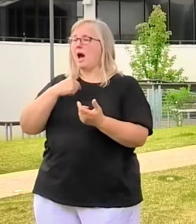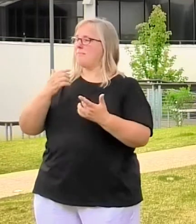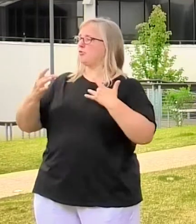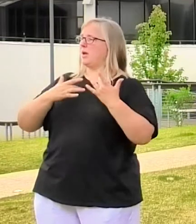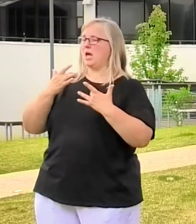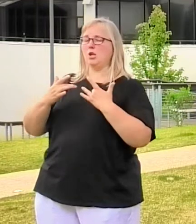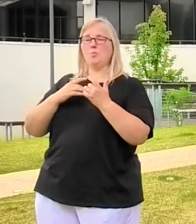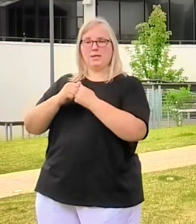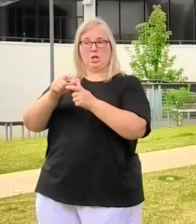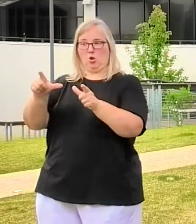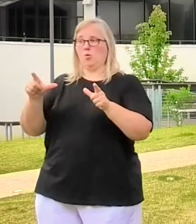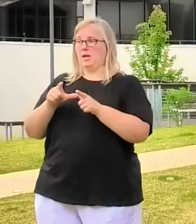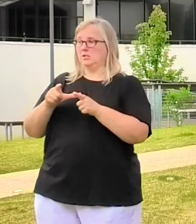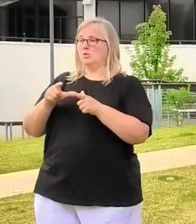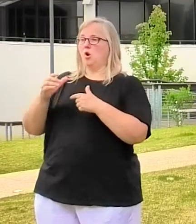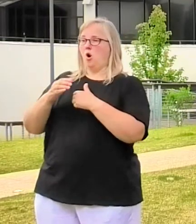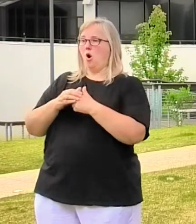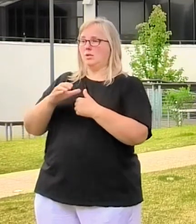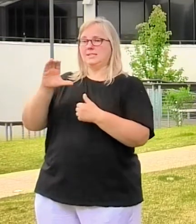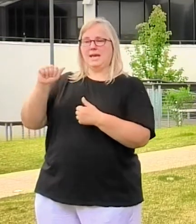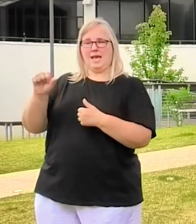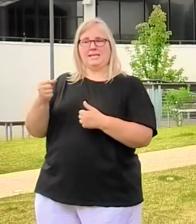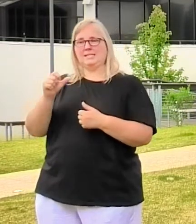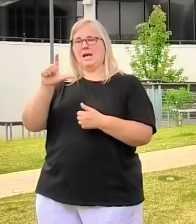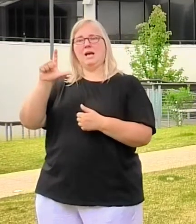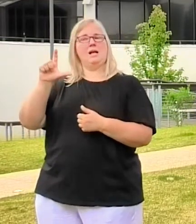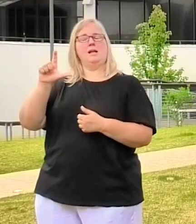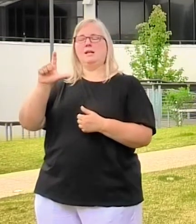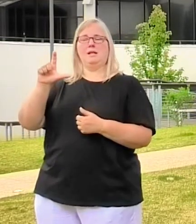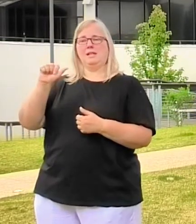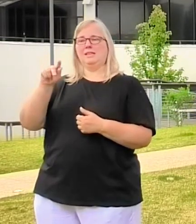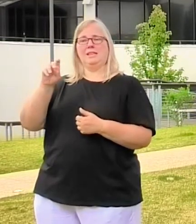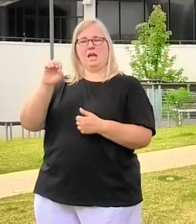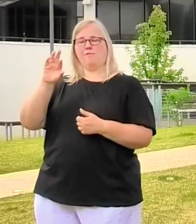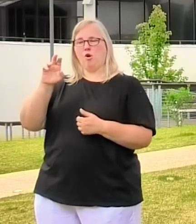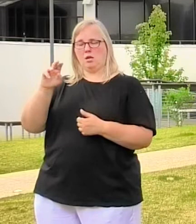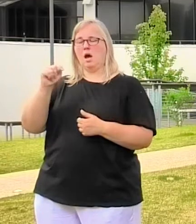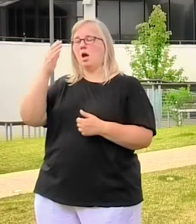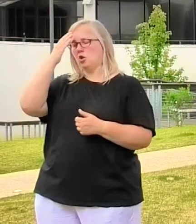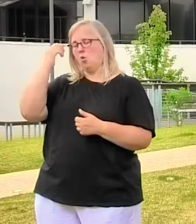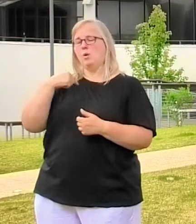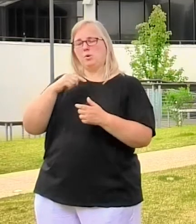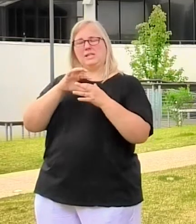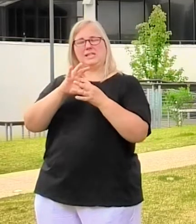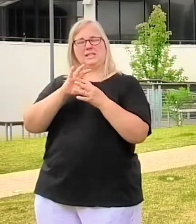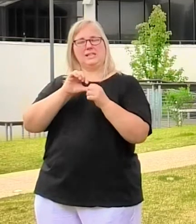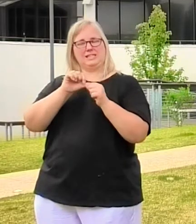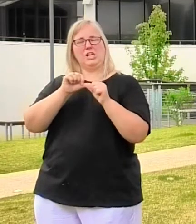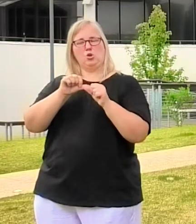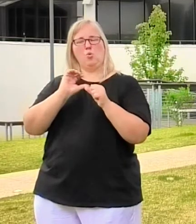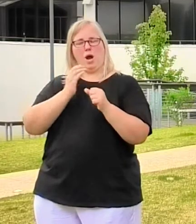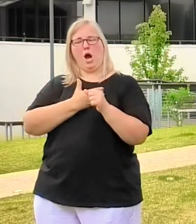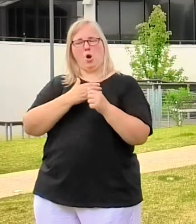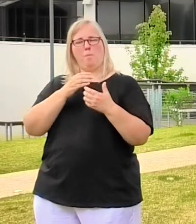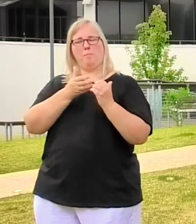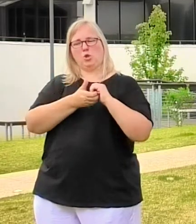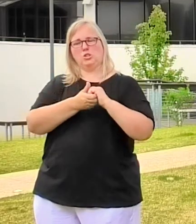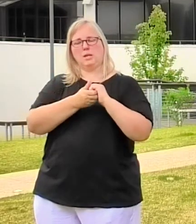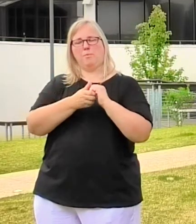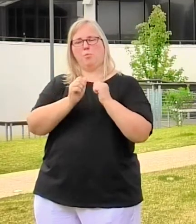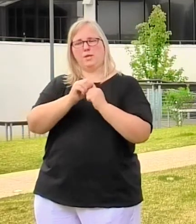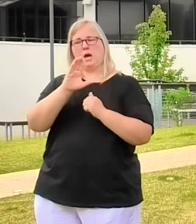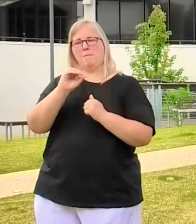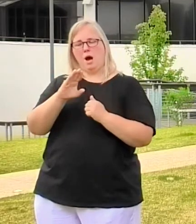CA's lakefront. I know that we will continue our partnership with Bob at the foundation around the Veterans Day